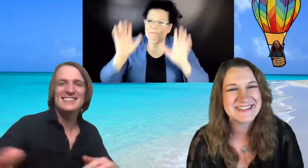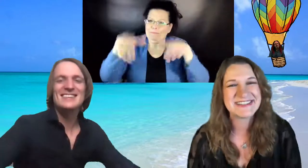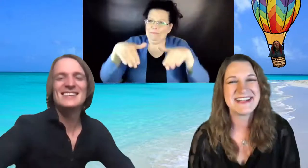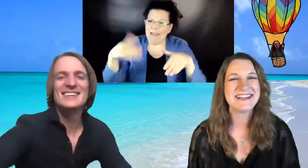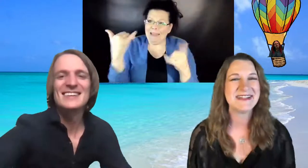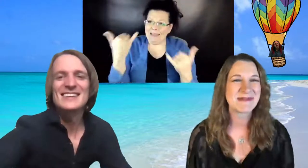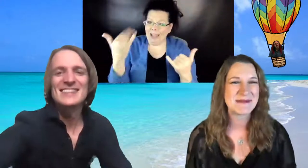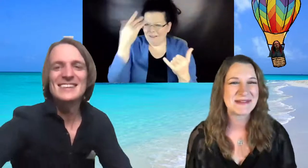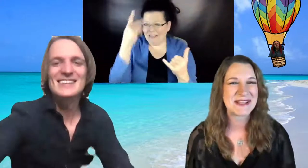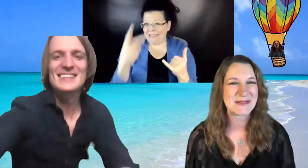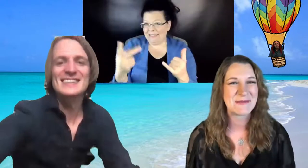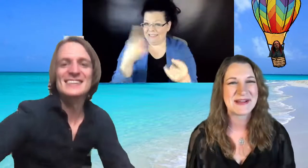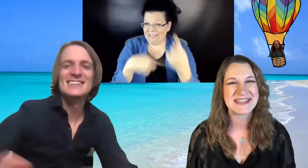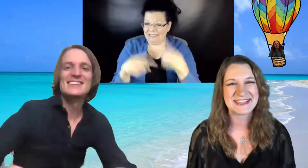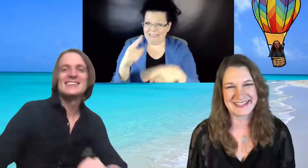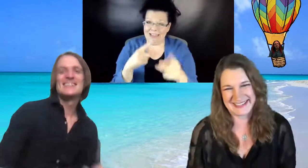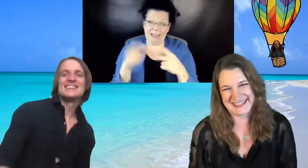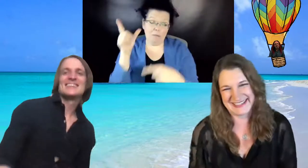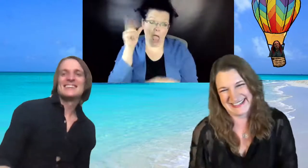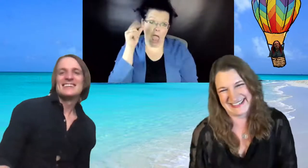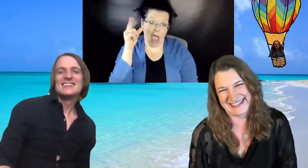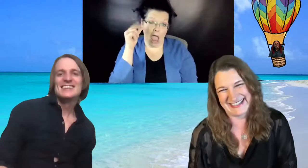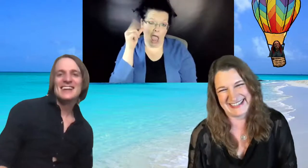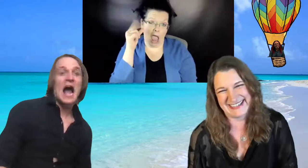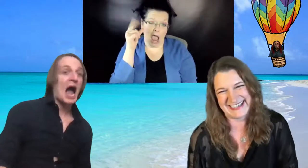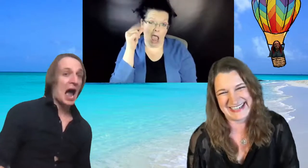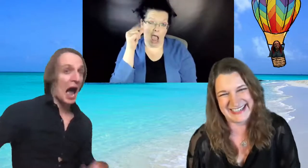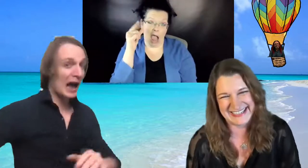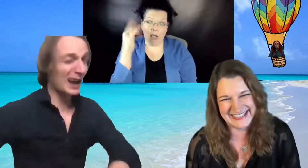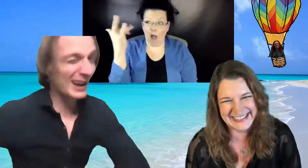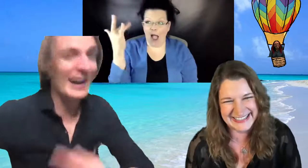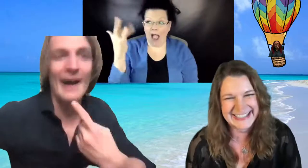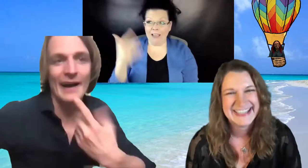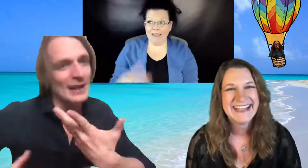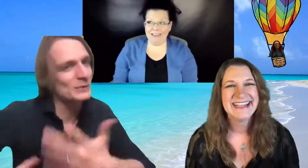Now I see your sign name coming out, the winky.